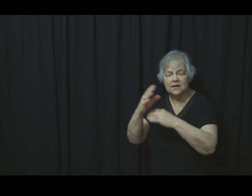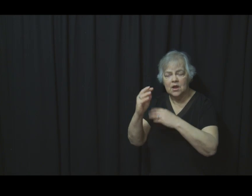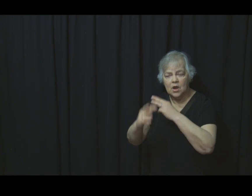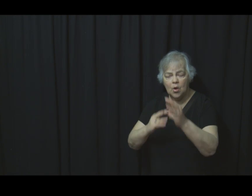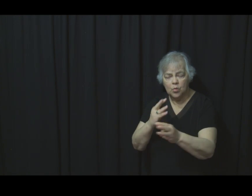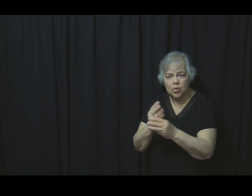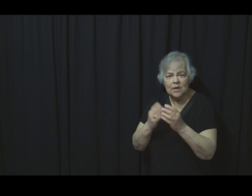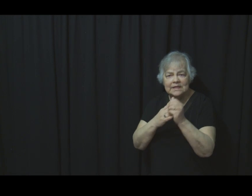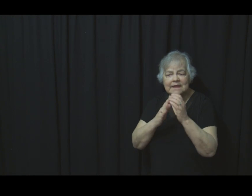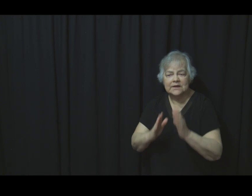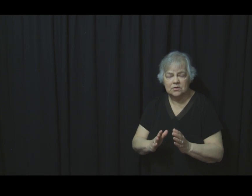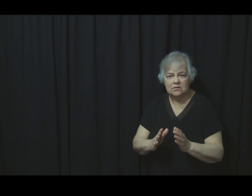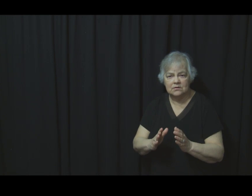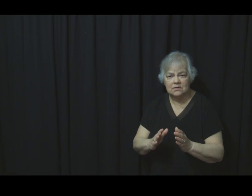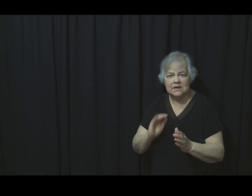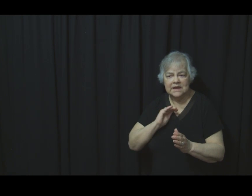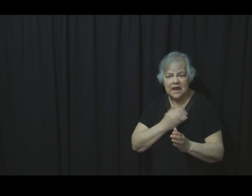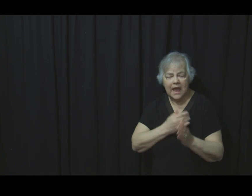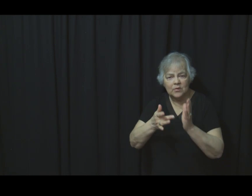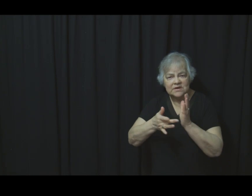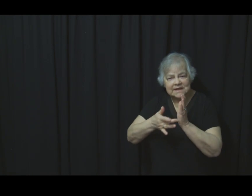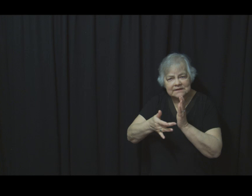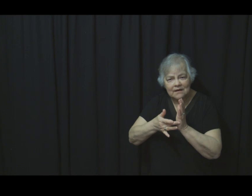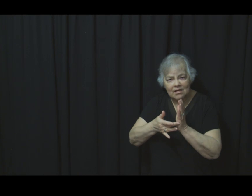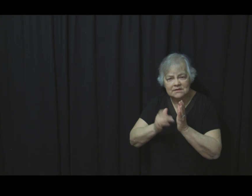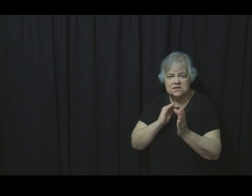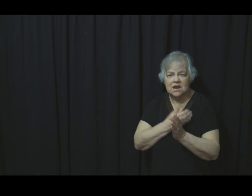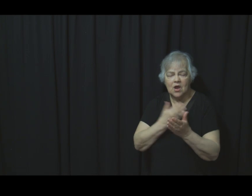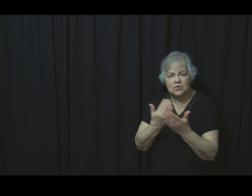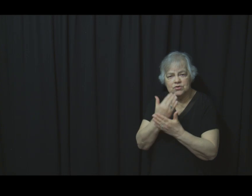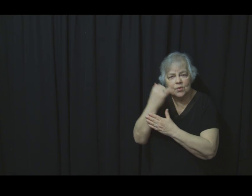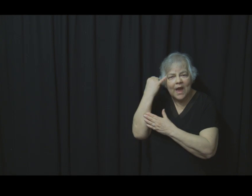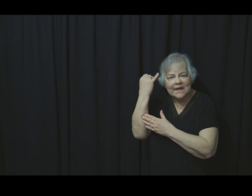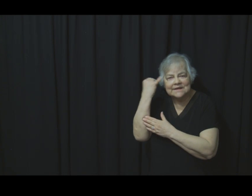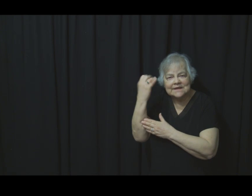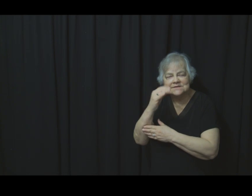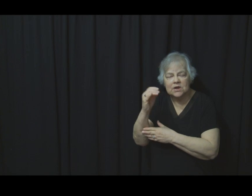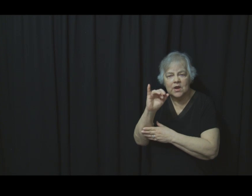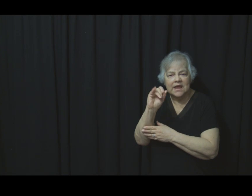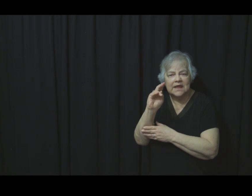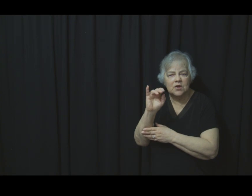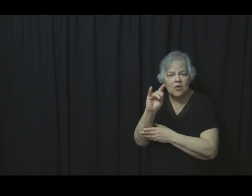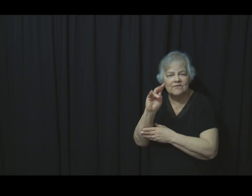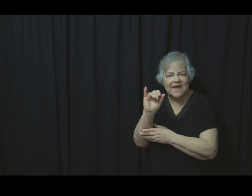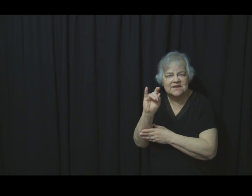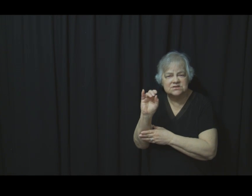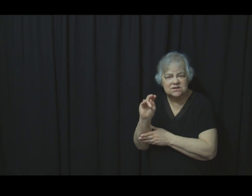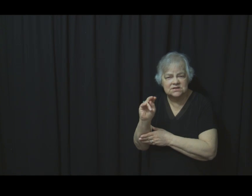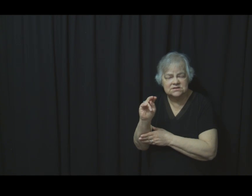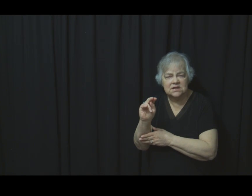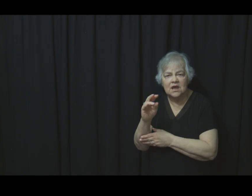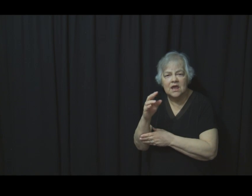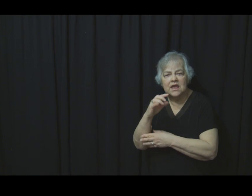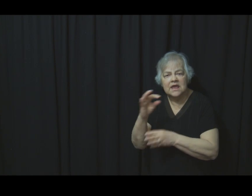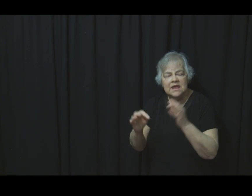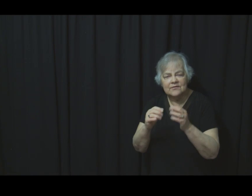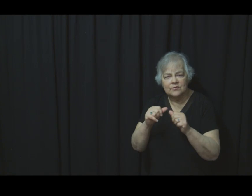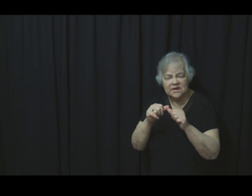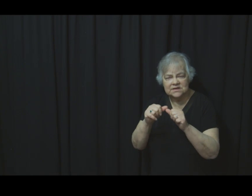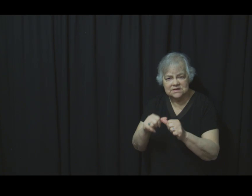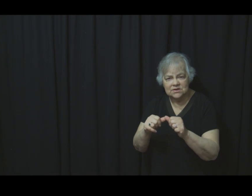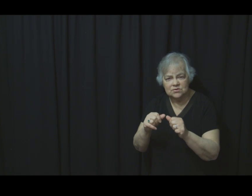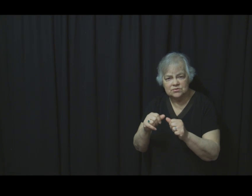leader, is our technology, our new ideas, our innovations. If we continue to eschew